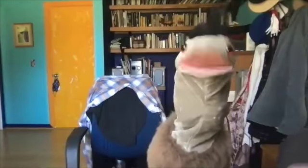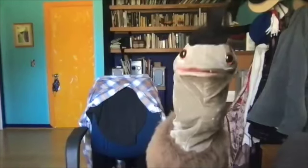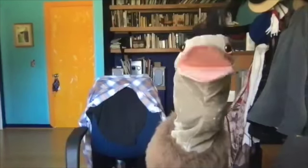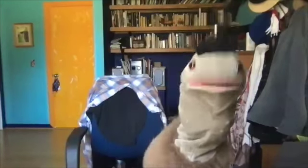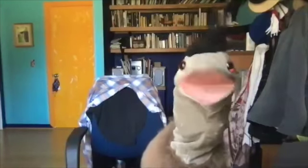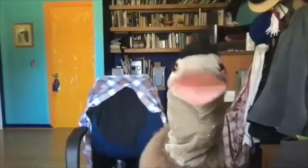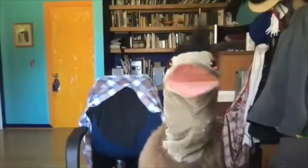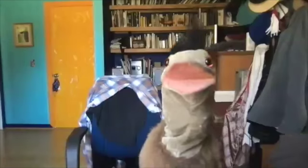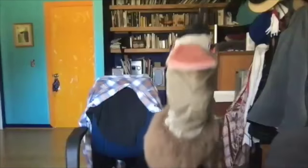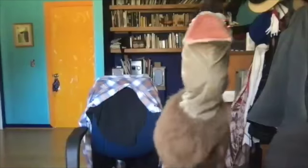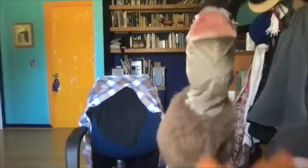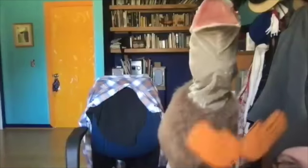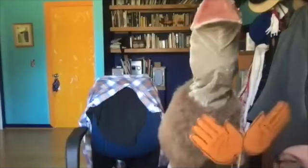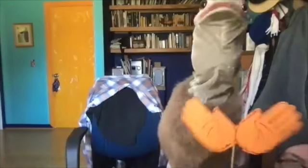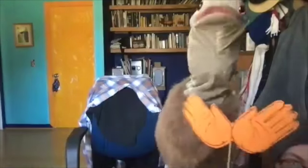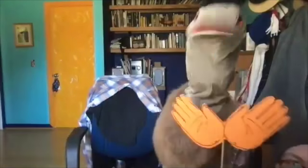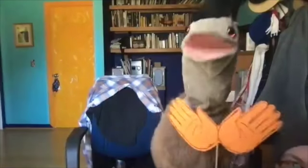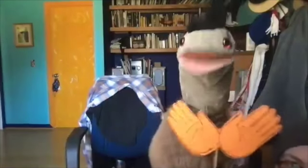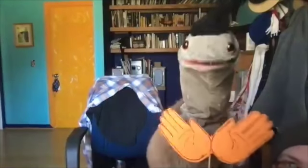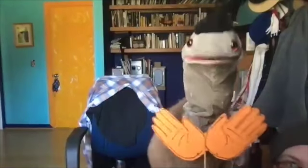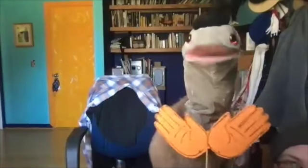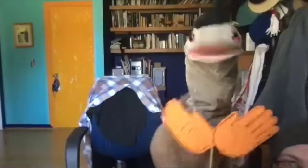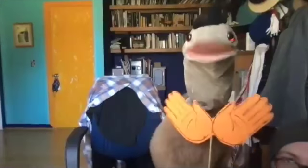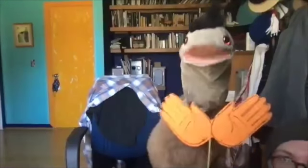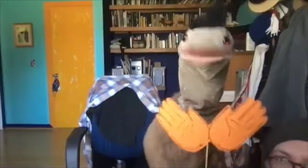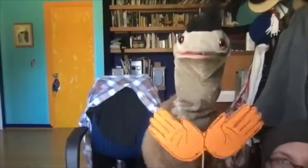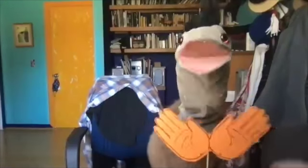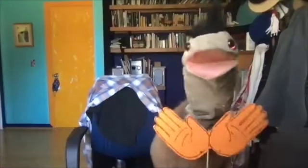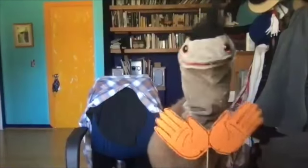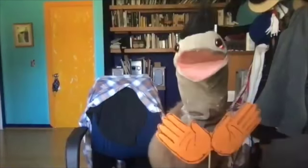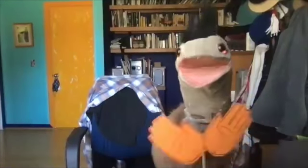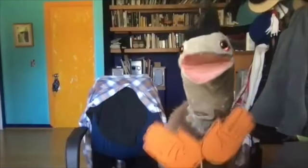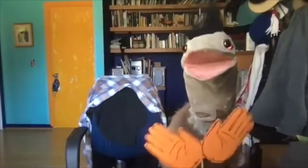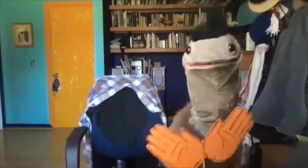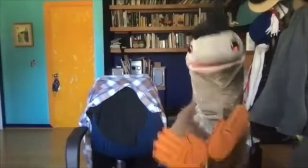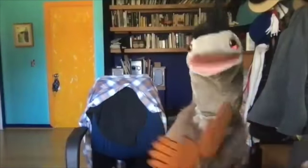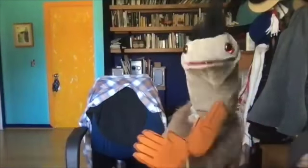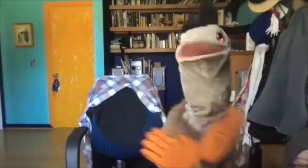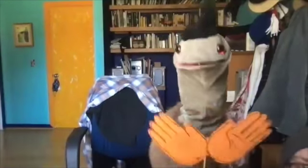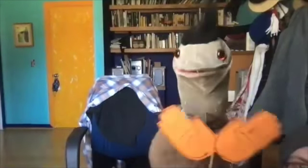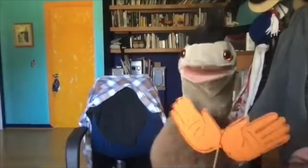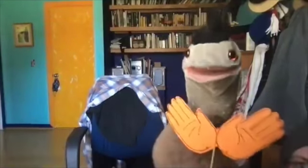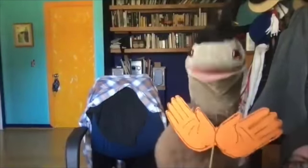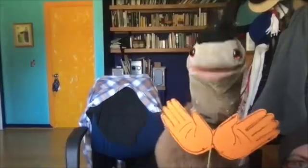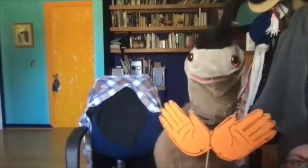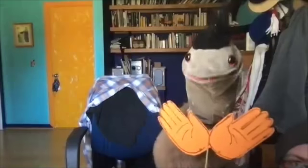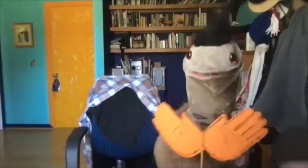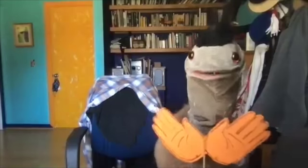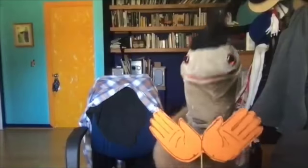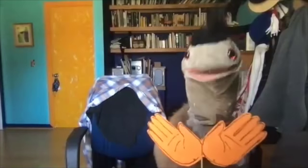Sign Language. All right, this one is fun. This one, you use both hands. You put your hands up by your head